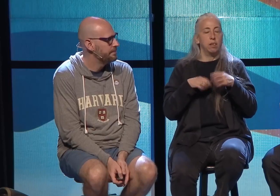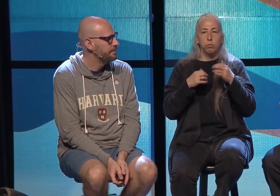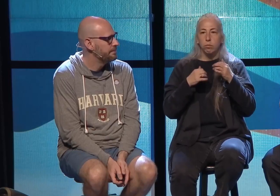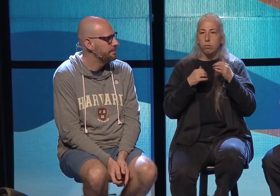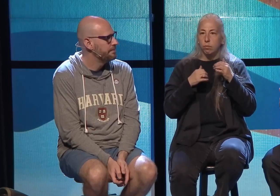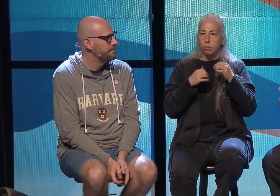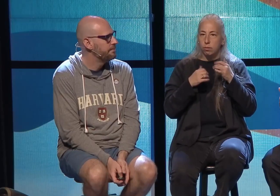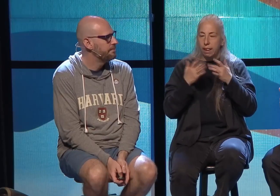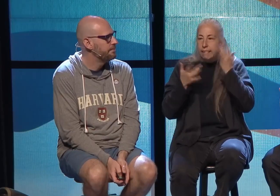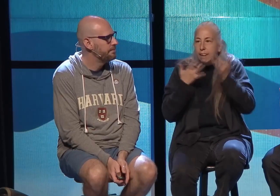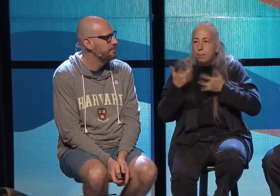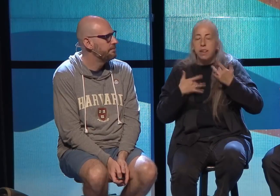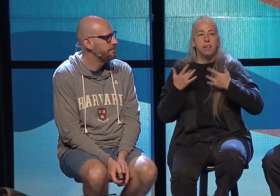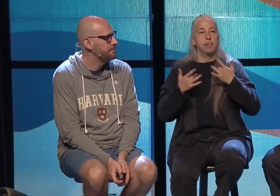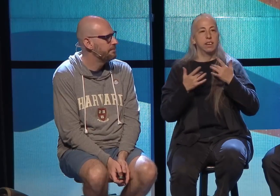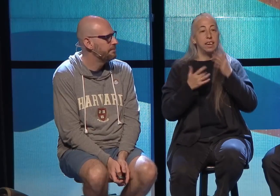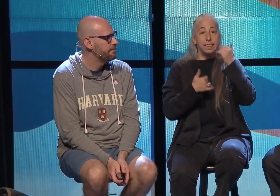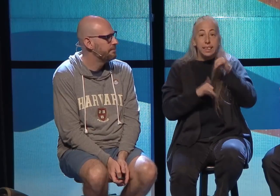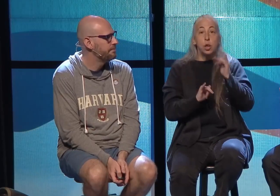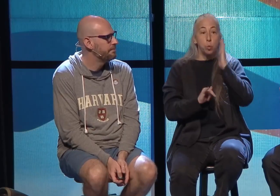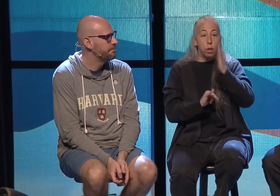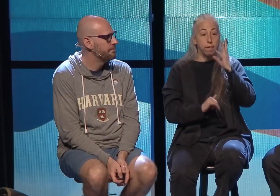is I